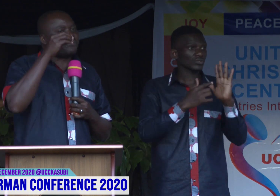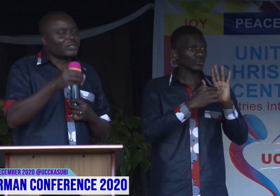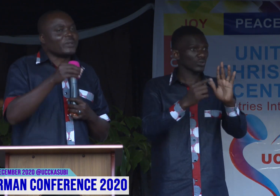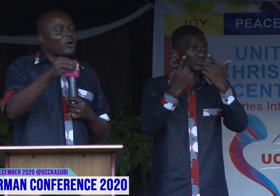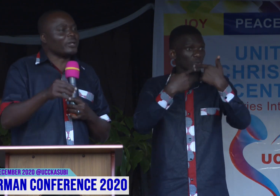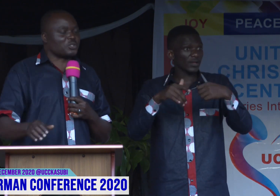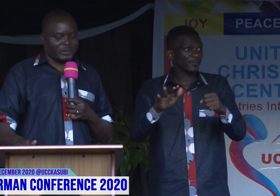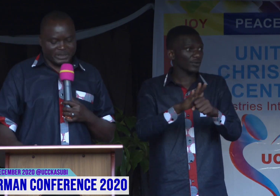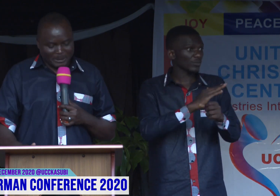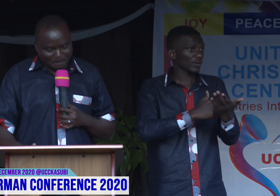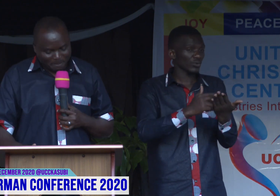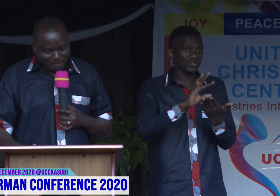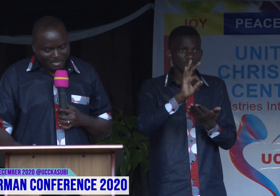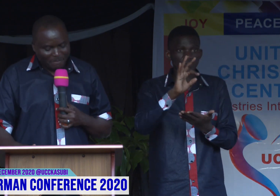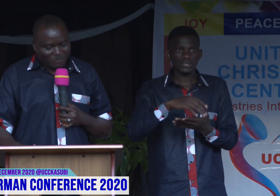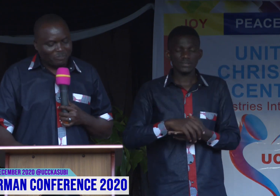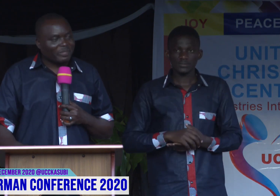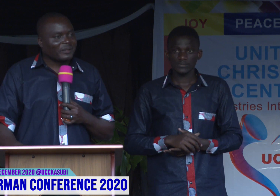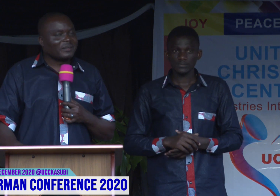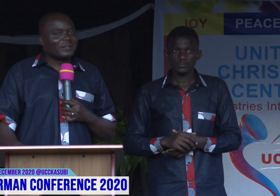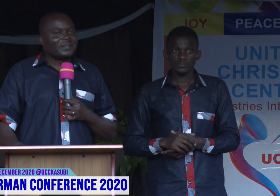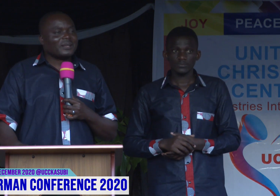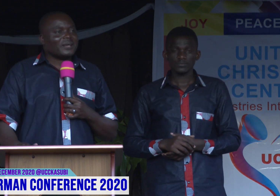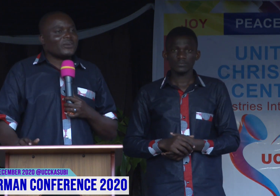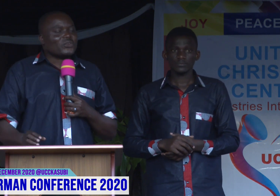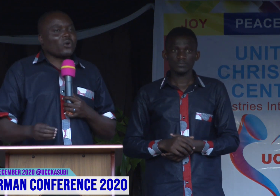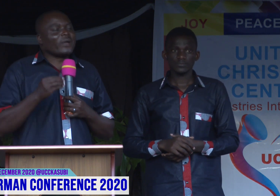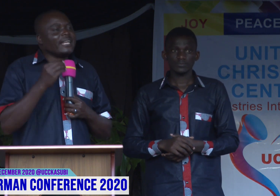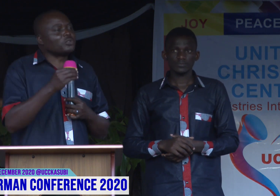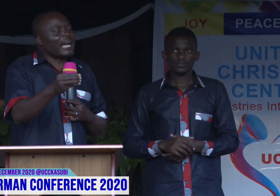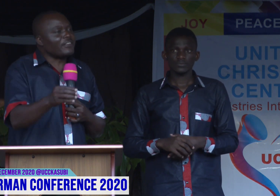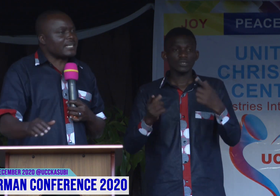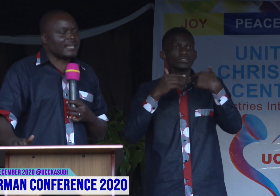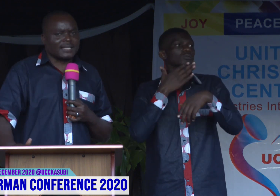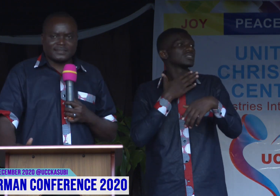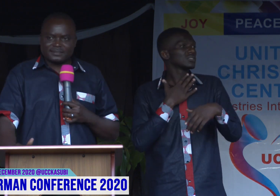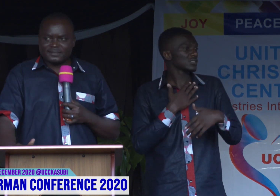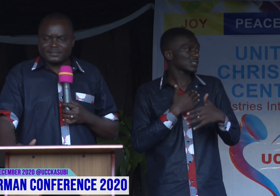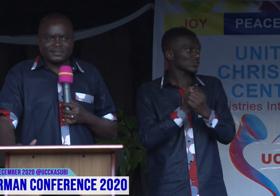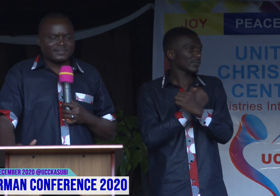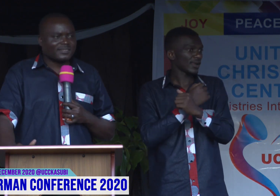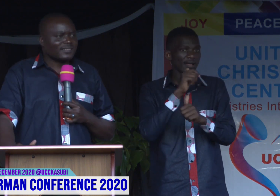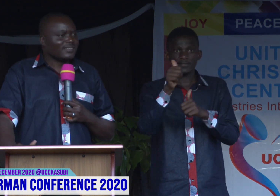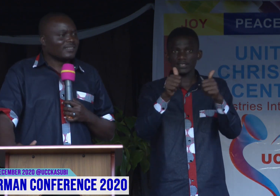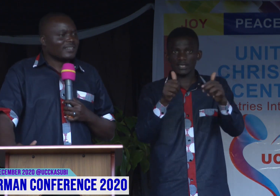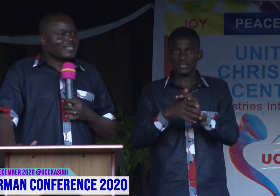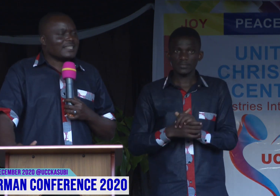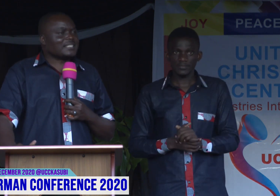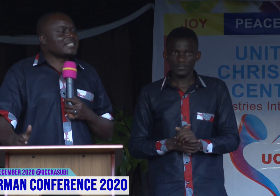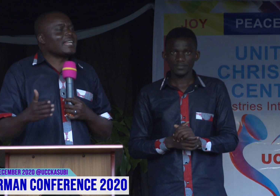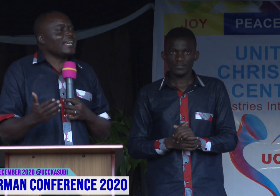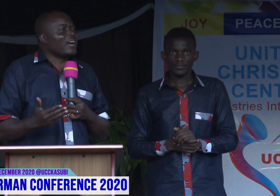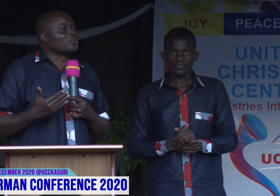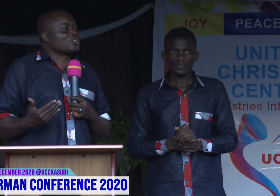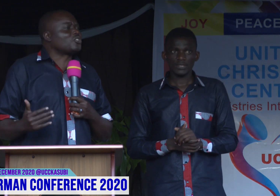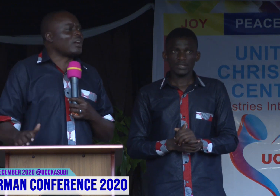that we are filled with the Holy Spirit. Era che chiraga nti tujjudde omwoyo mutukuvu. So we need to love each other. So twetaga okubanga twagalana.